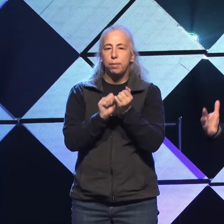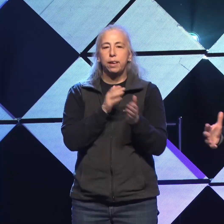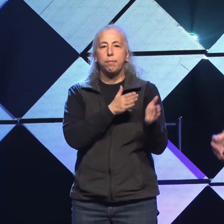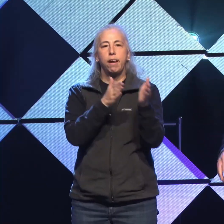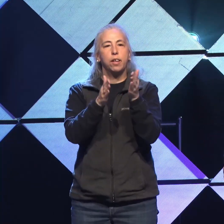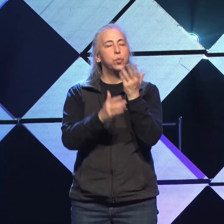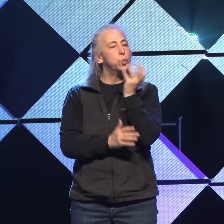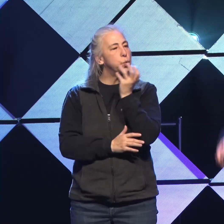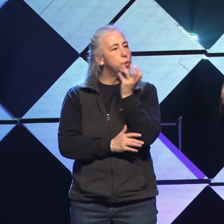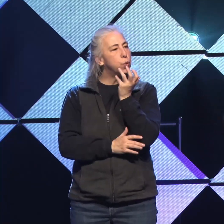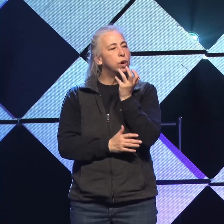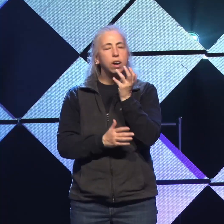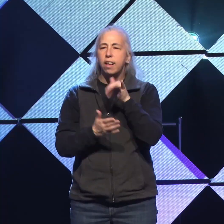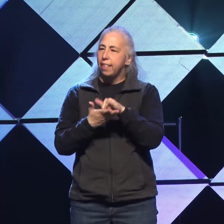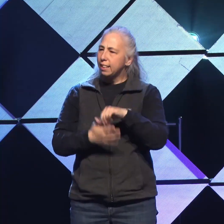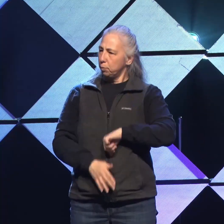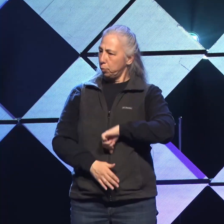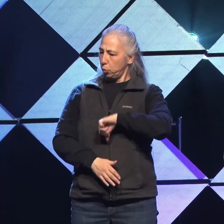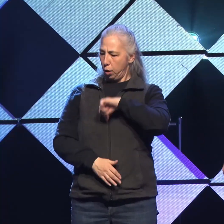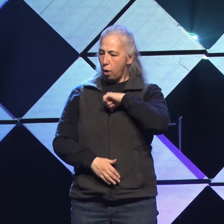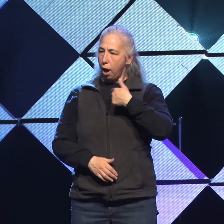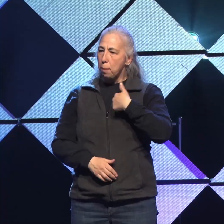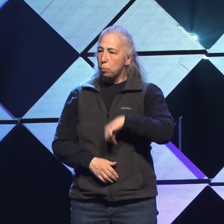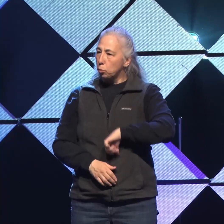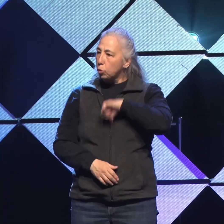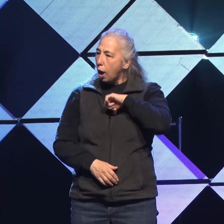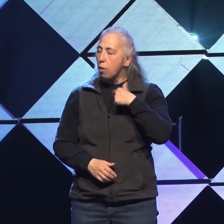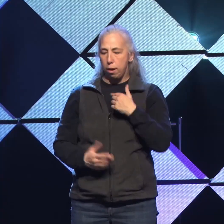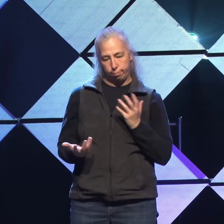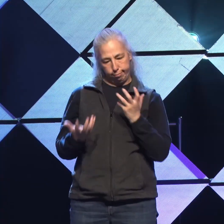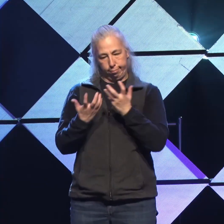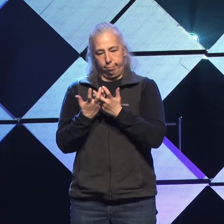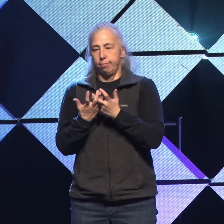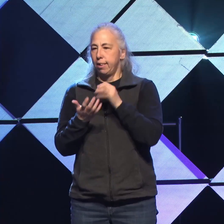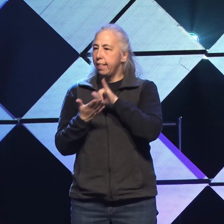should feel proud of that. I am proud that that's the kind of church we